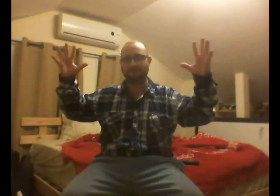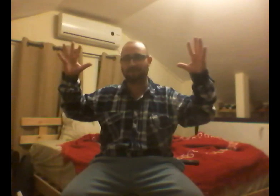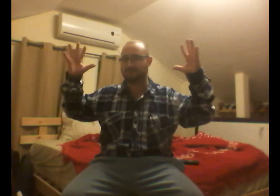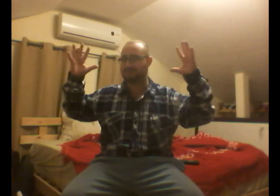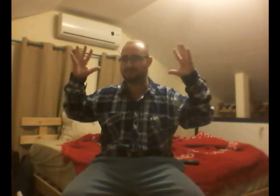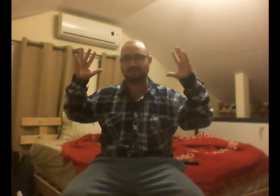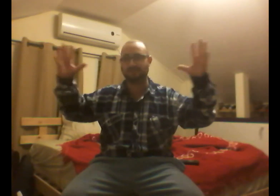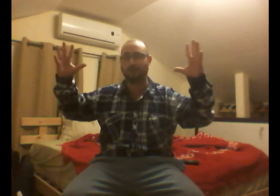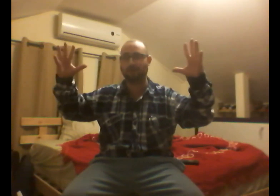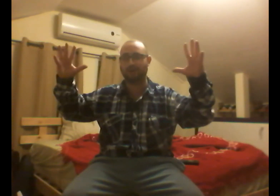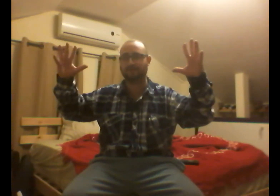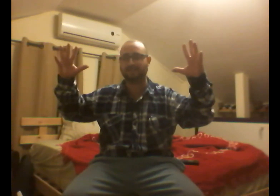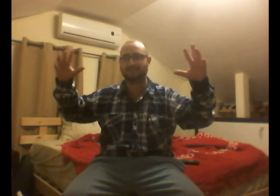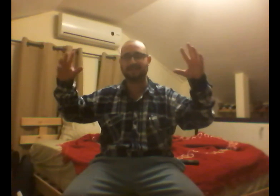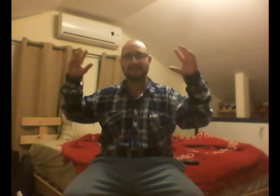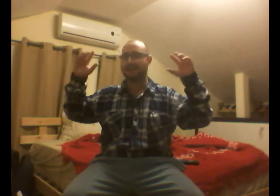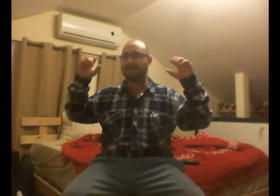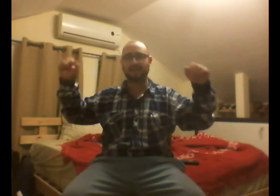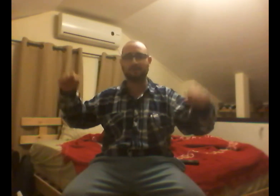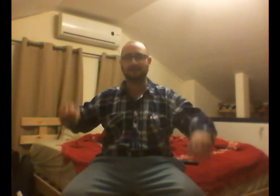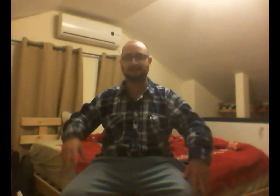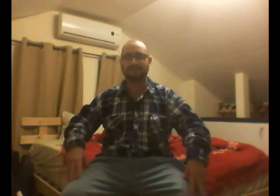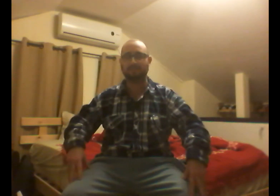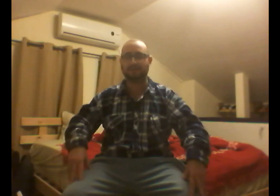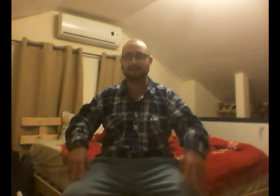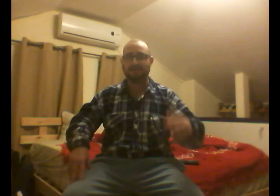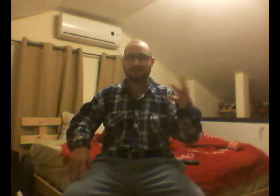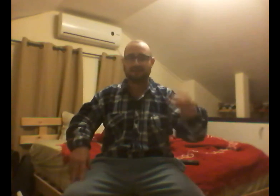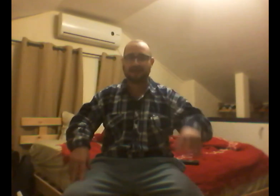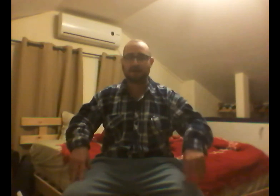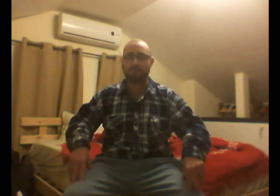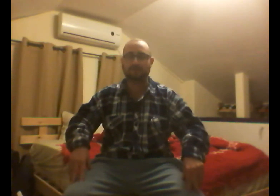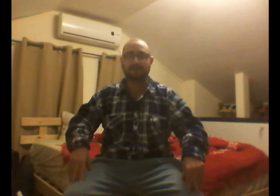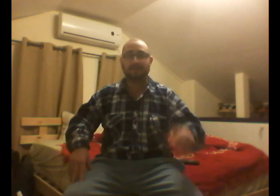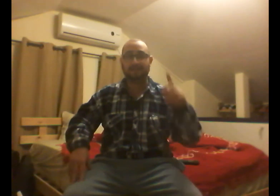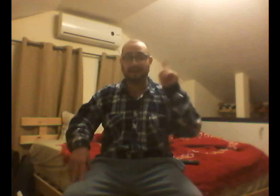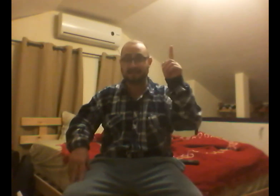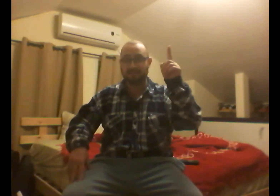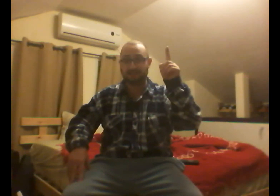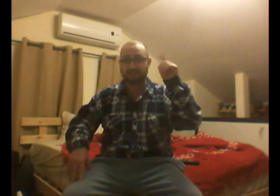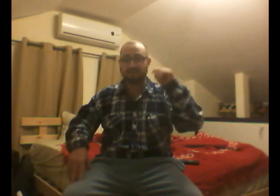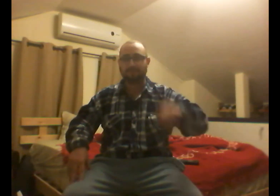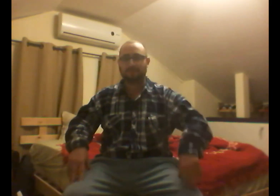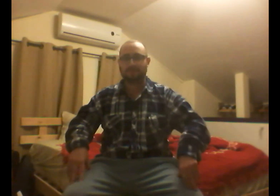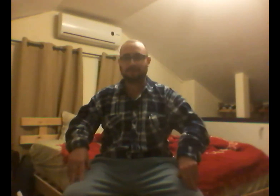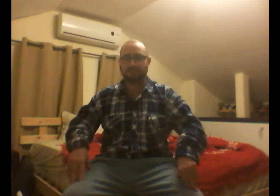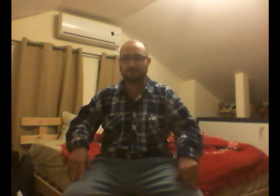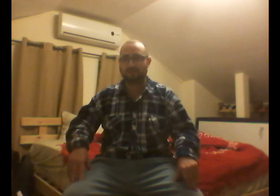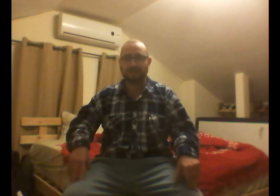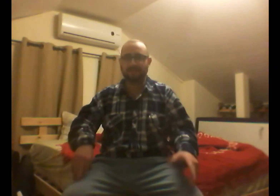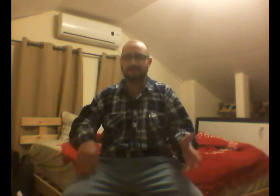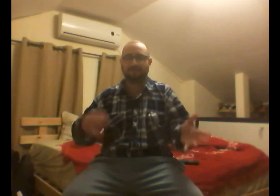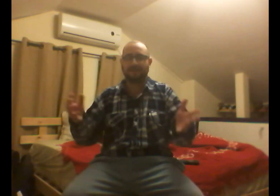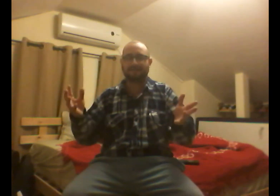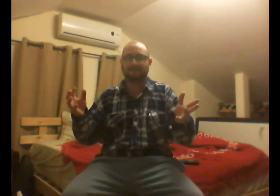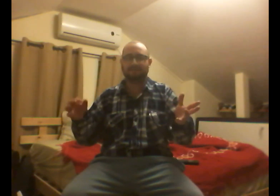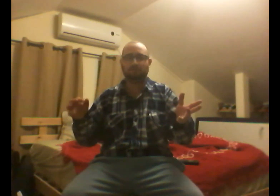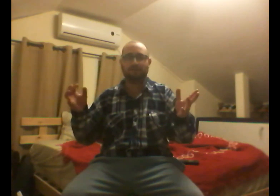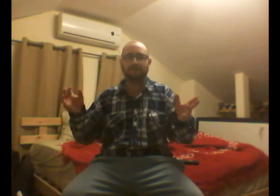for so long for this. I can't wait to see what they come up with in next year's crossover. Even the fact that they referenced